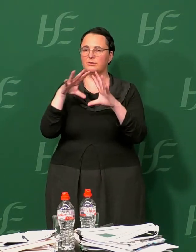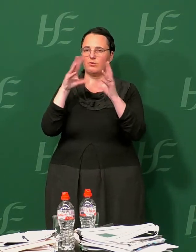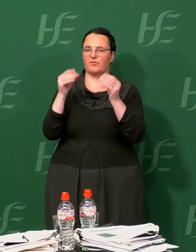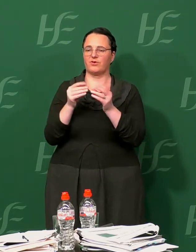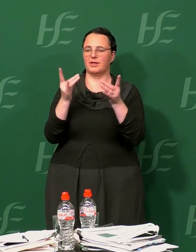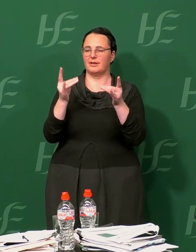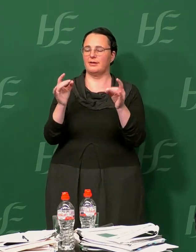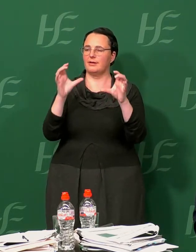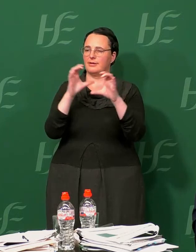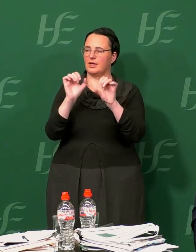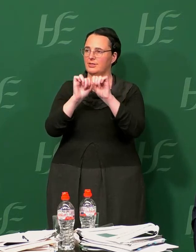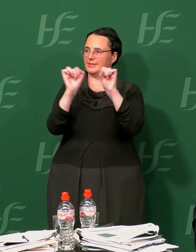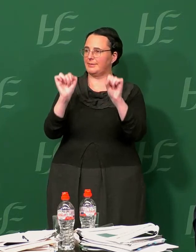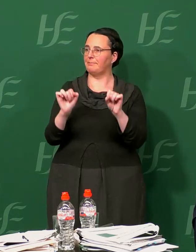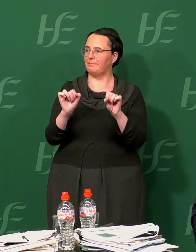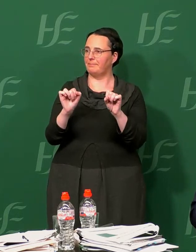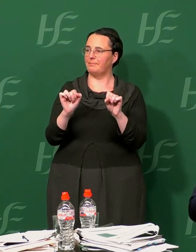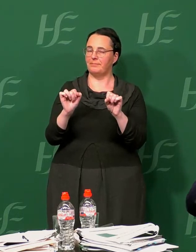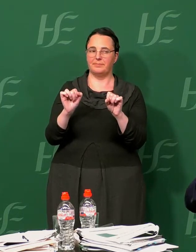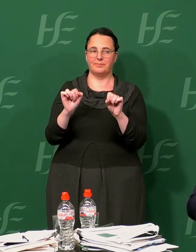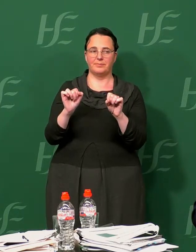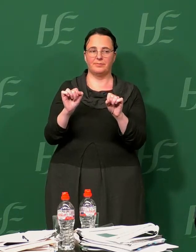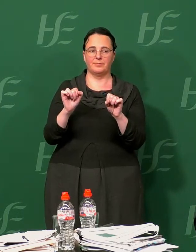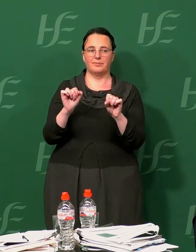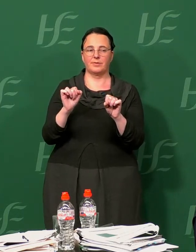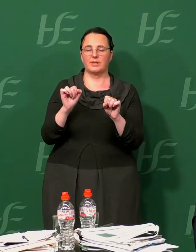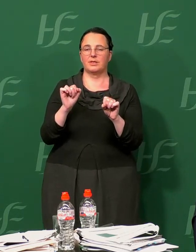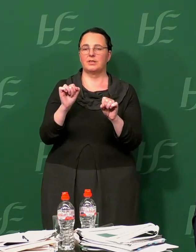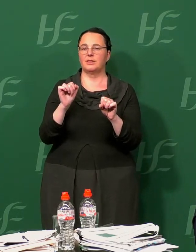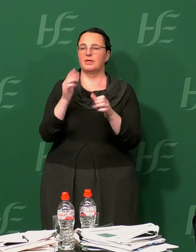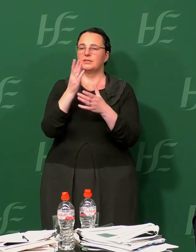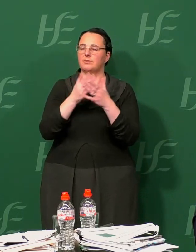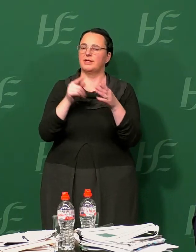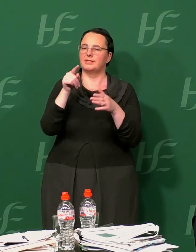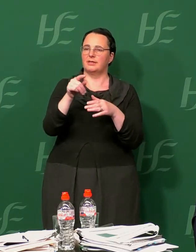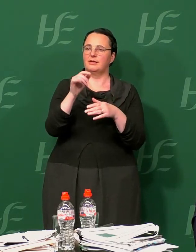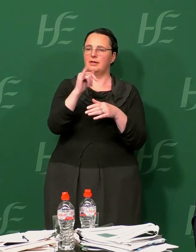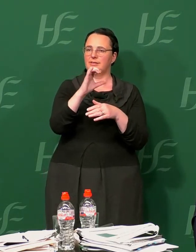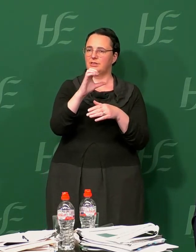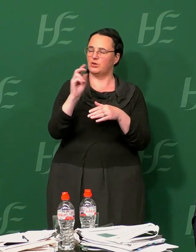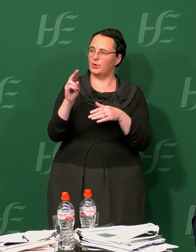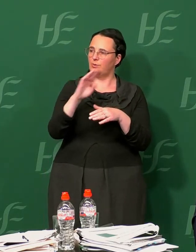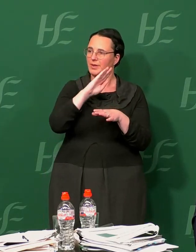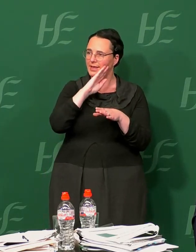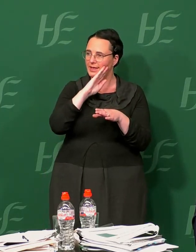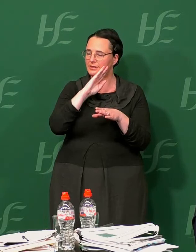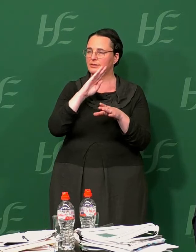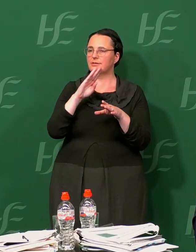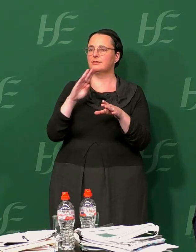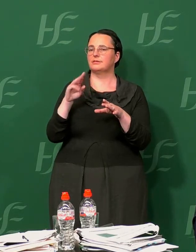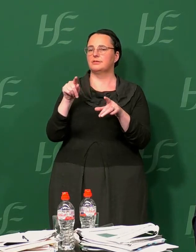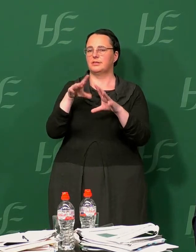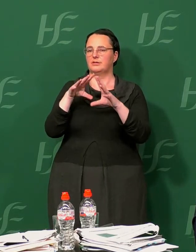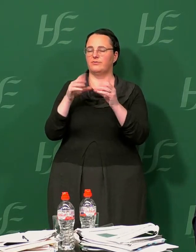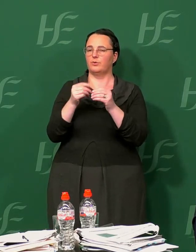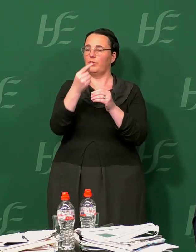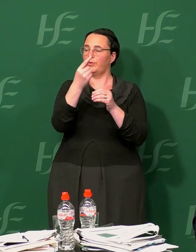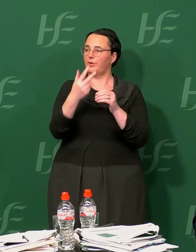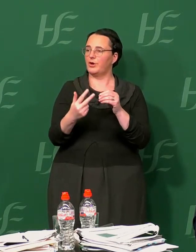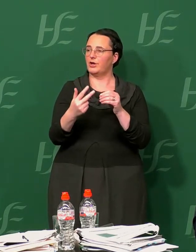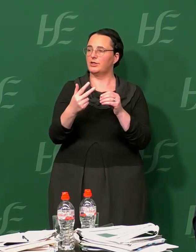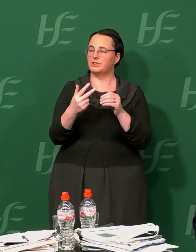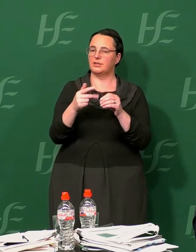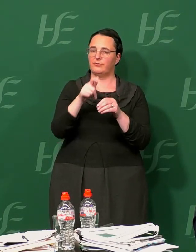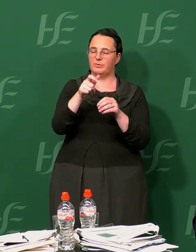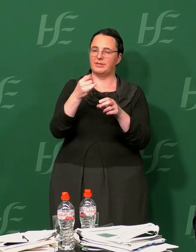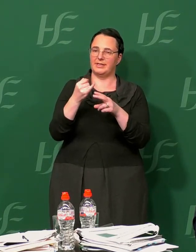described it as overheated in terms of some of the particular pinch points, intensive care beds. It remains the case that over a third of patients in intensive